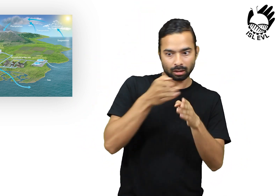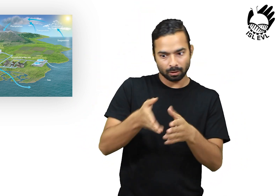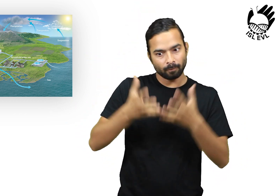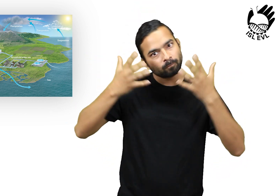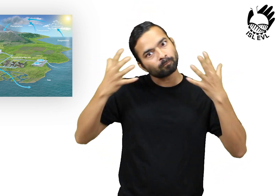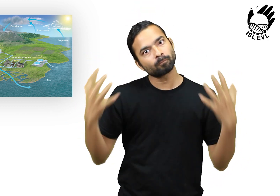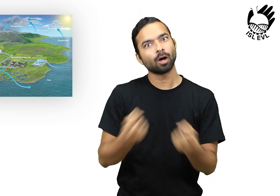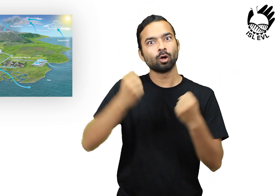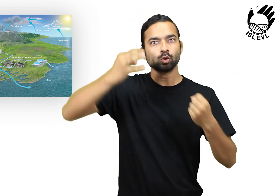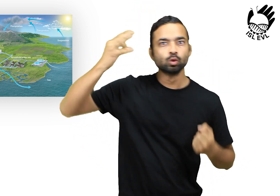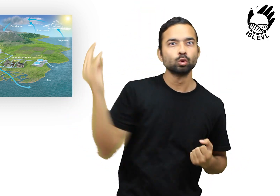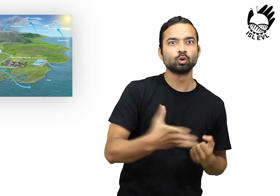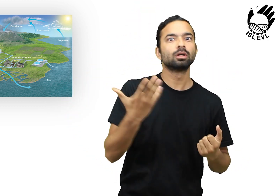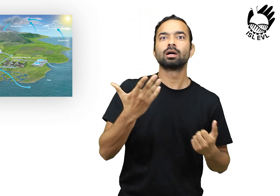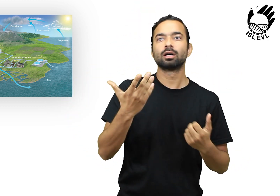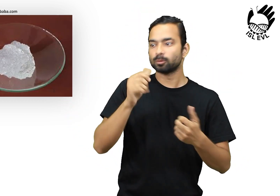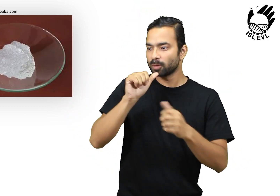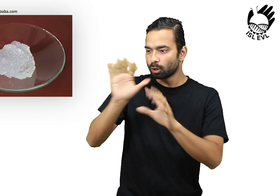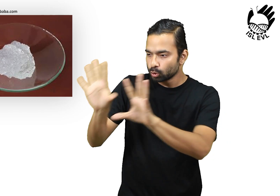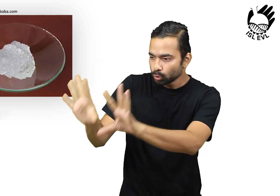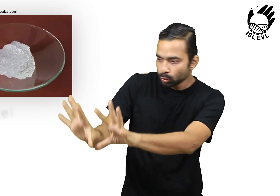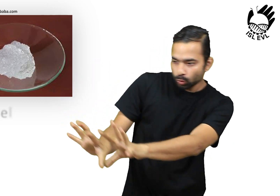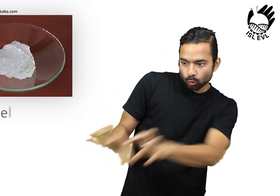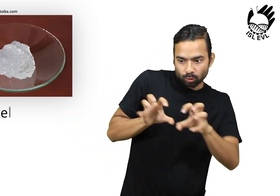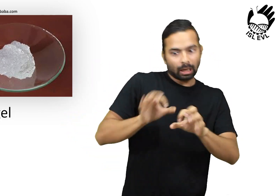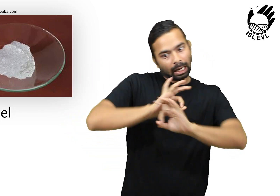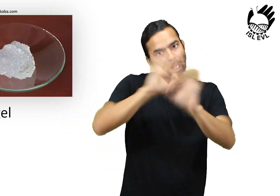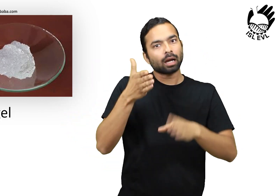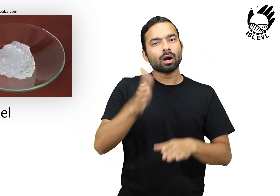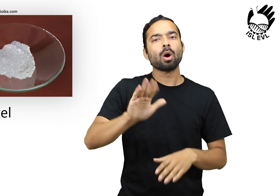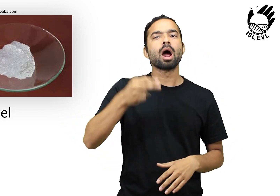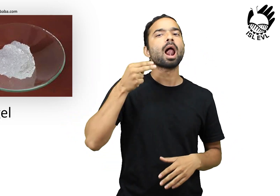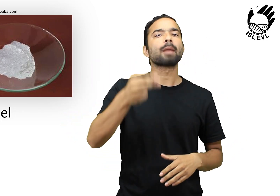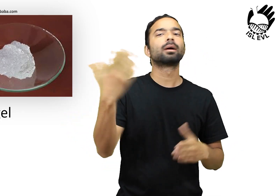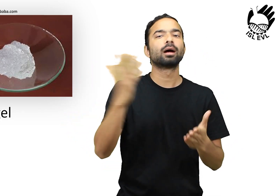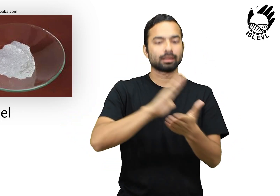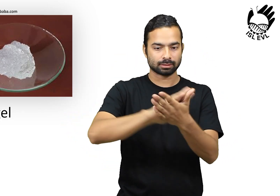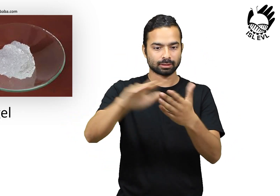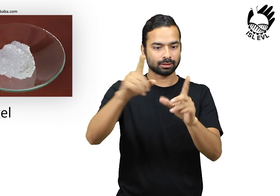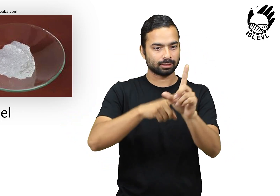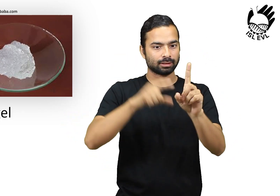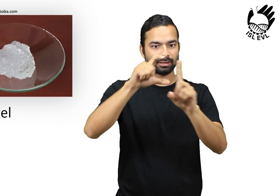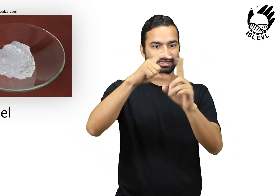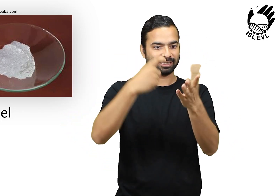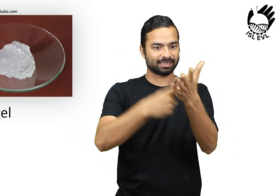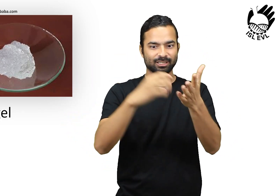One of the most recent developments has been the discovery of hydrogels.